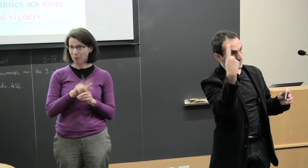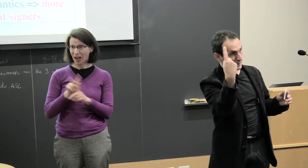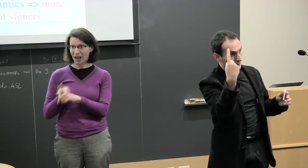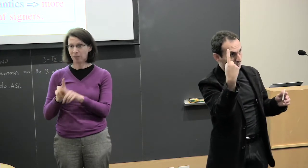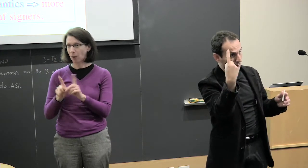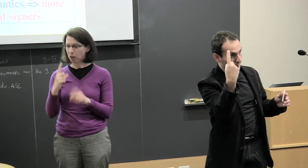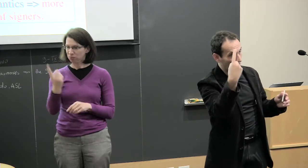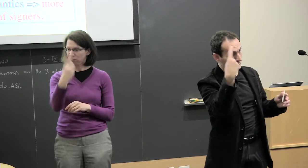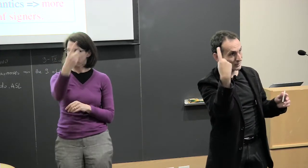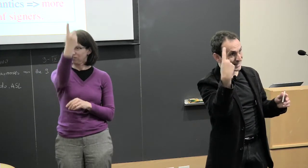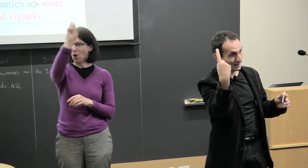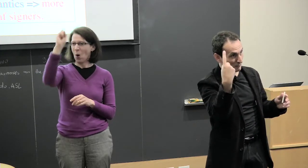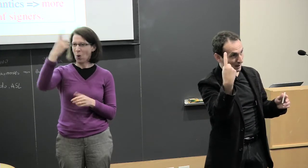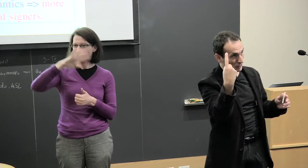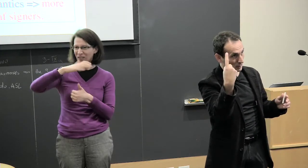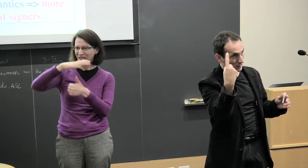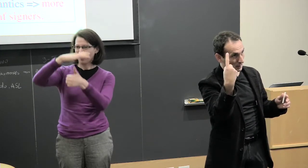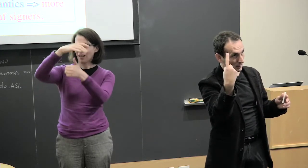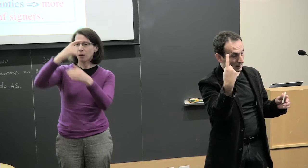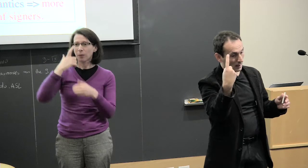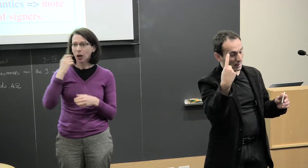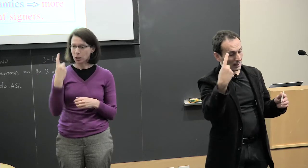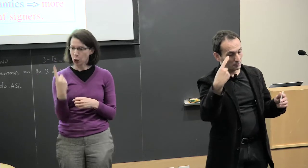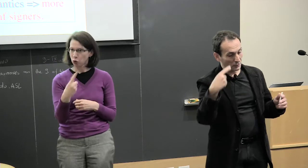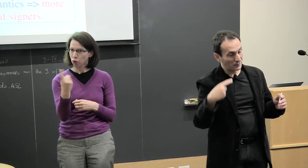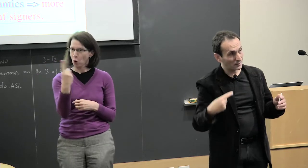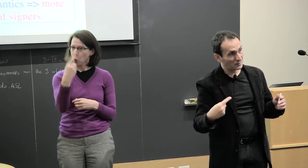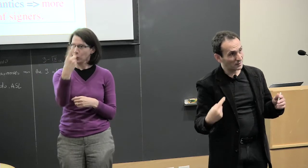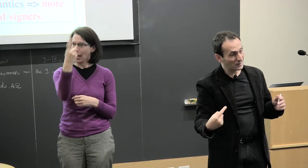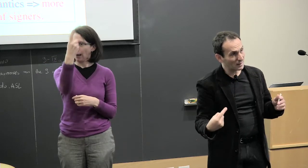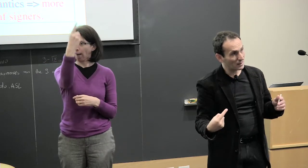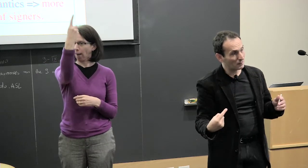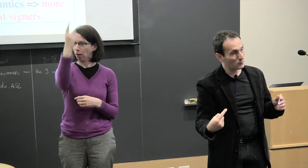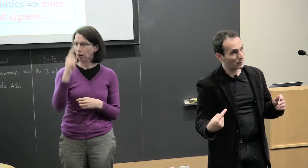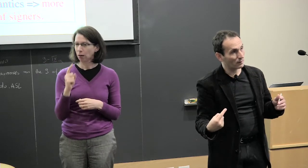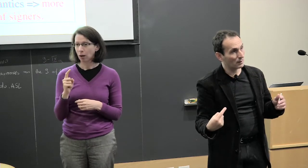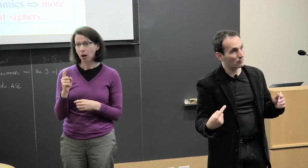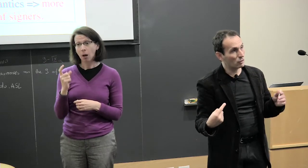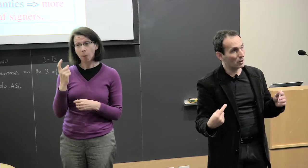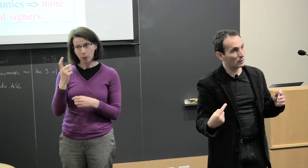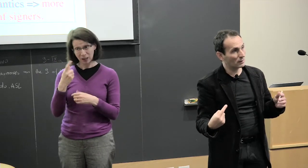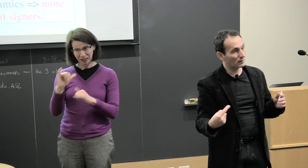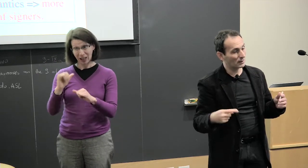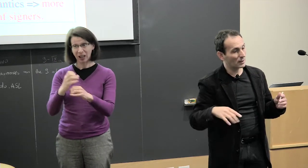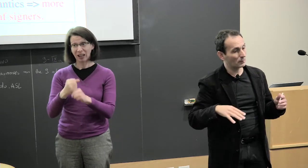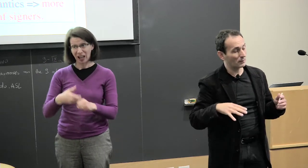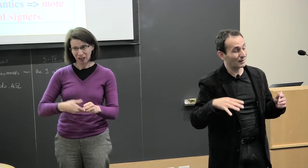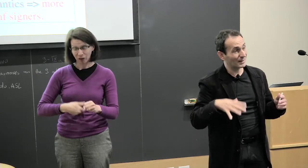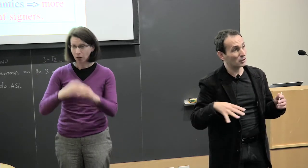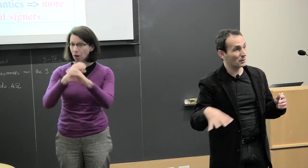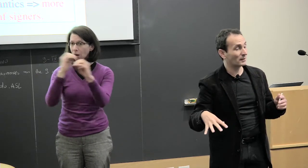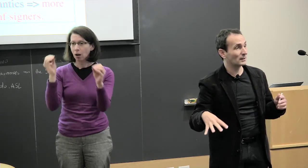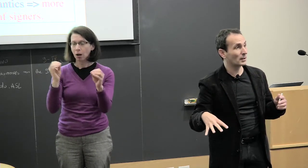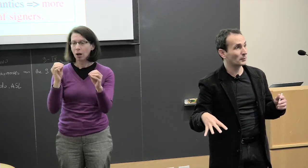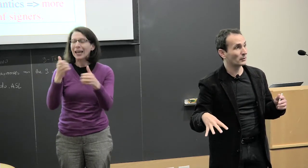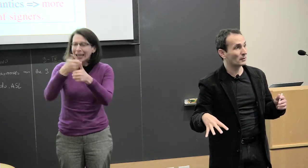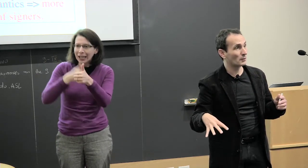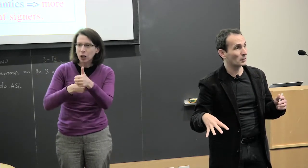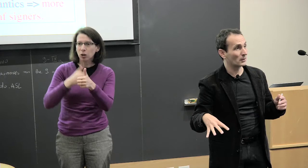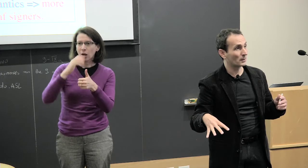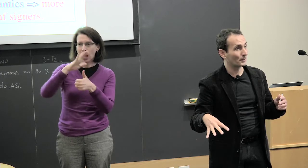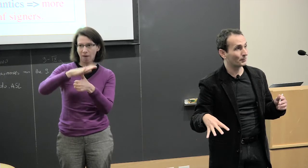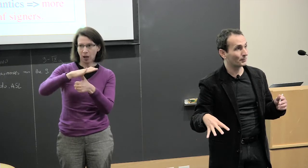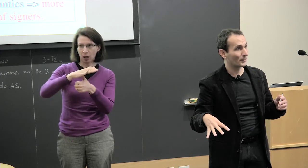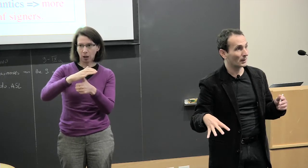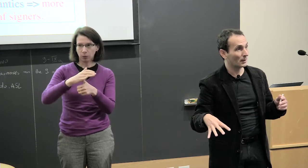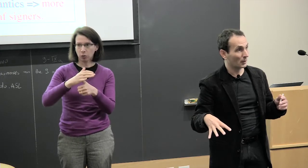a particular fashion, in a rotating fashion. But you still get the inference that none of these helicopters, that each of these helicopters is on